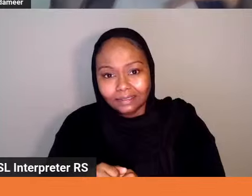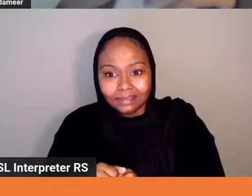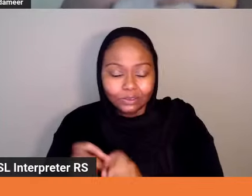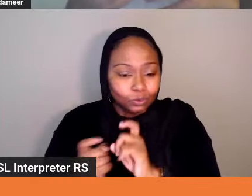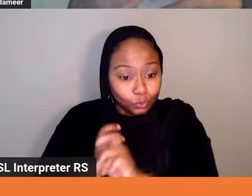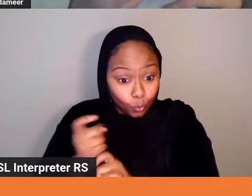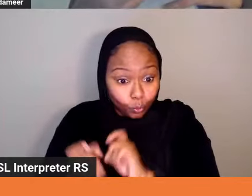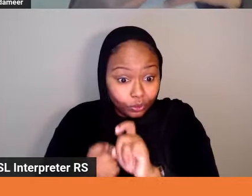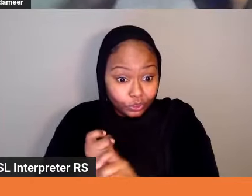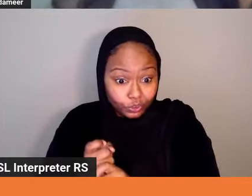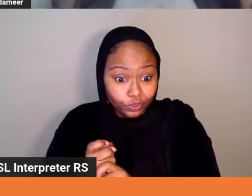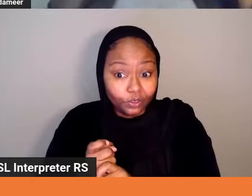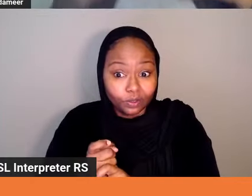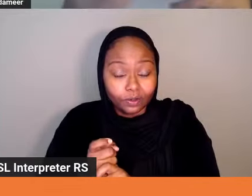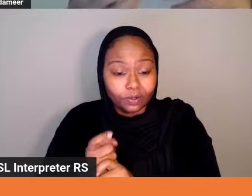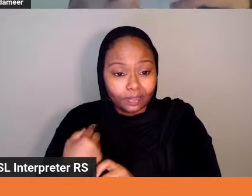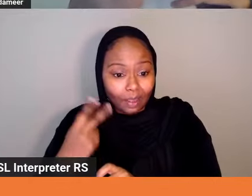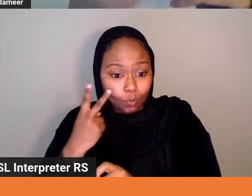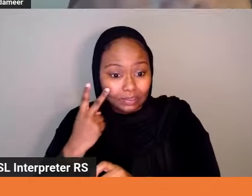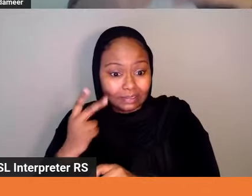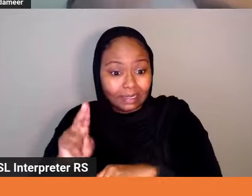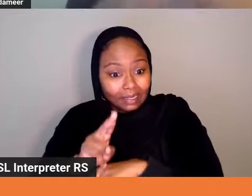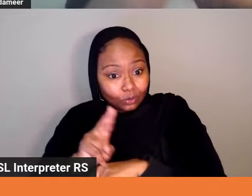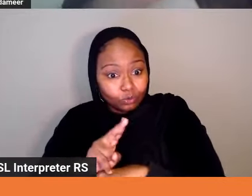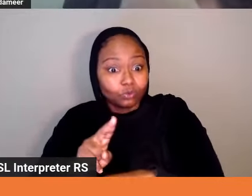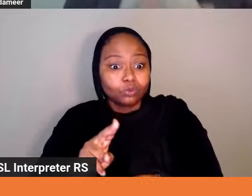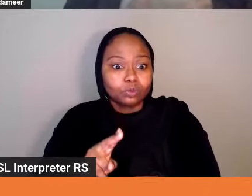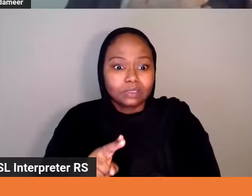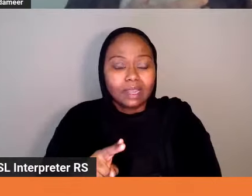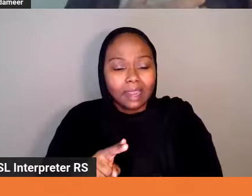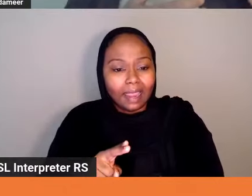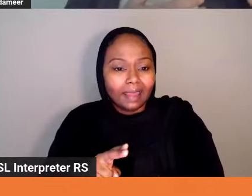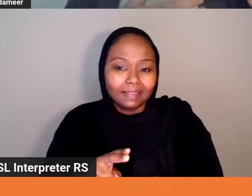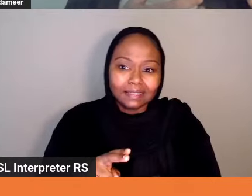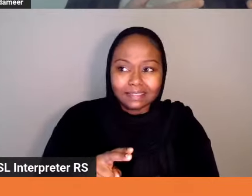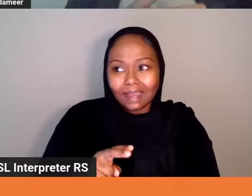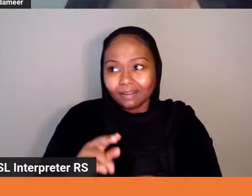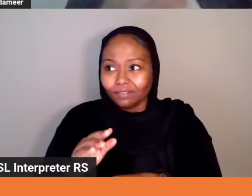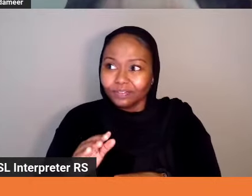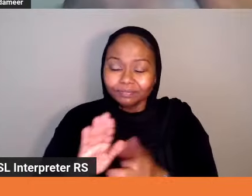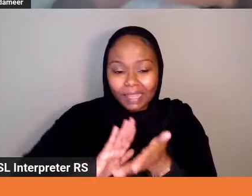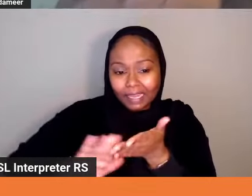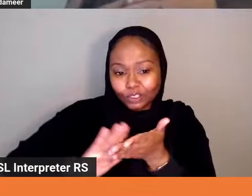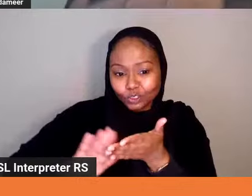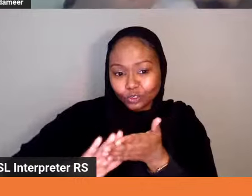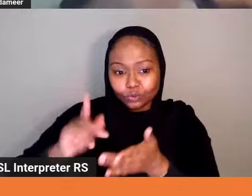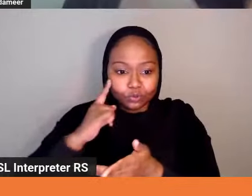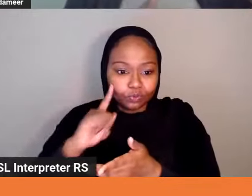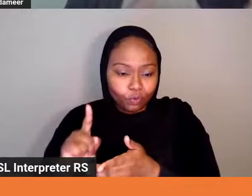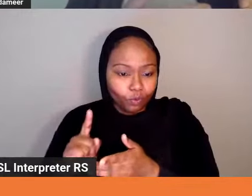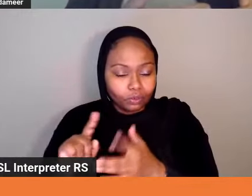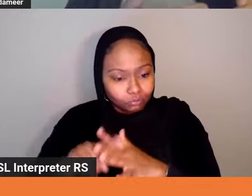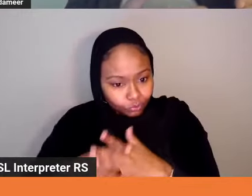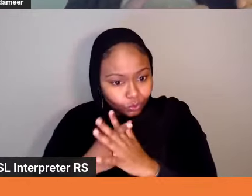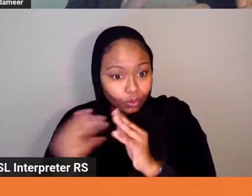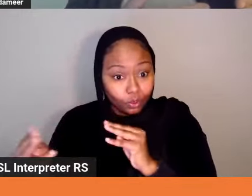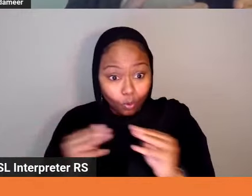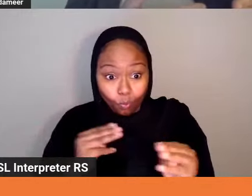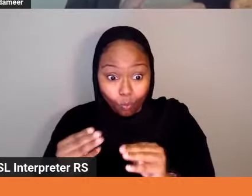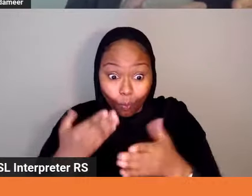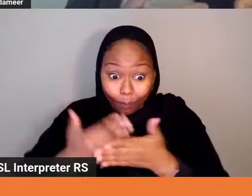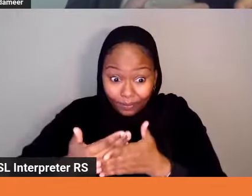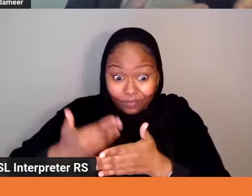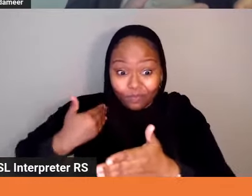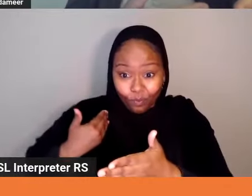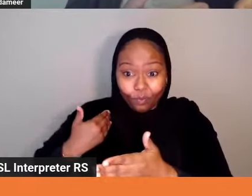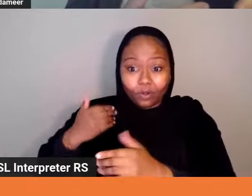the weaponizing of the excuse of fighting against terror much before the United States did it